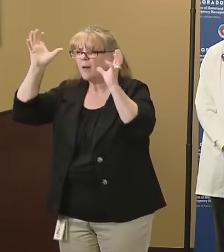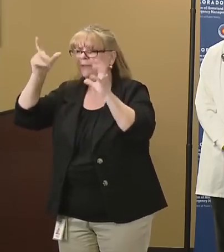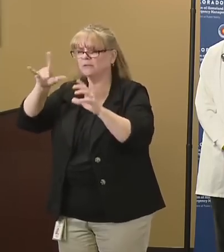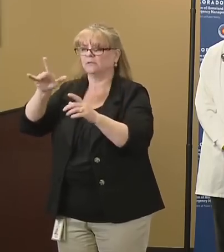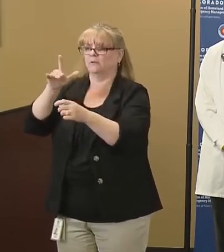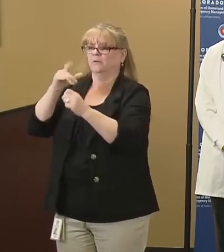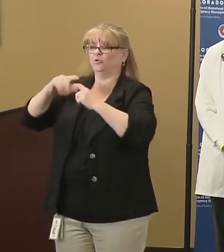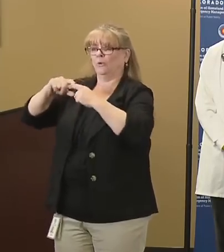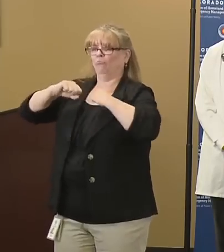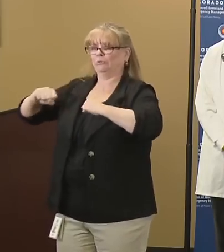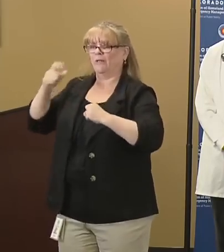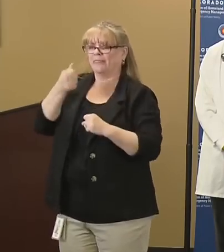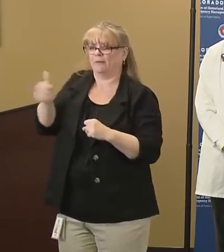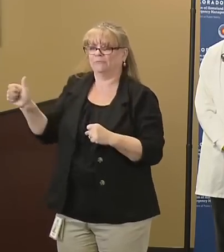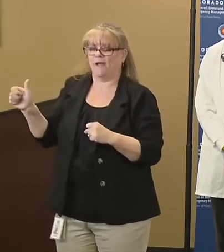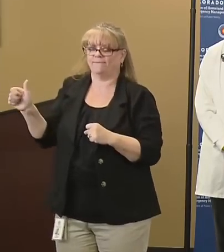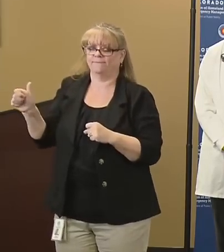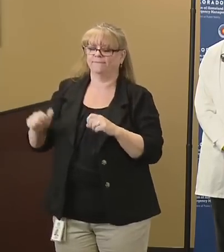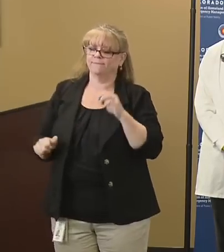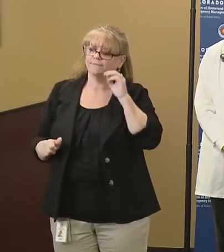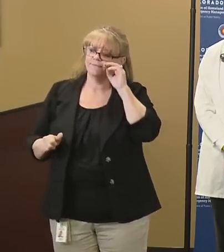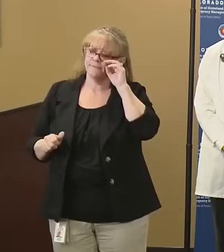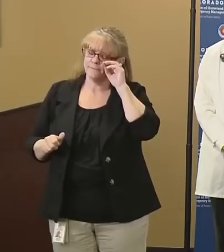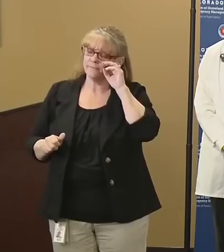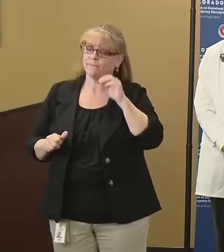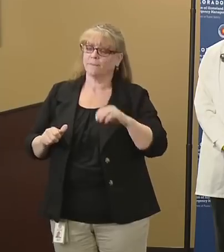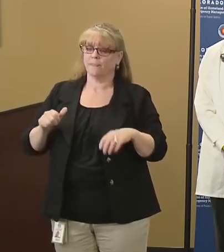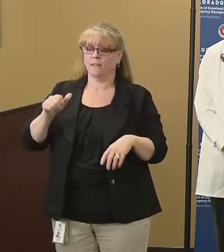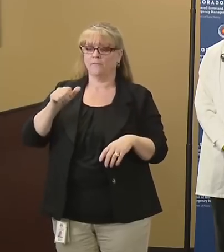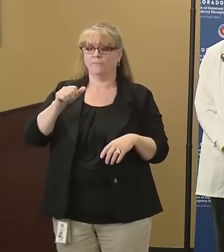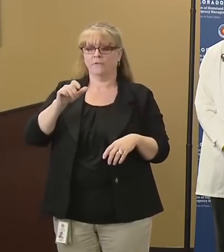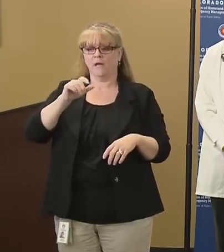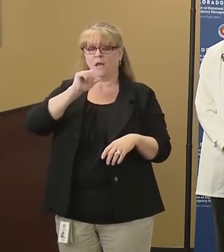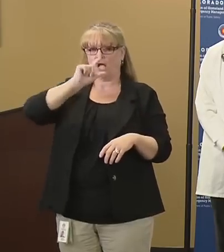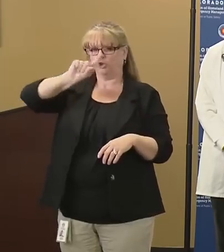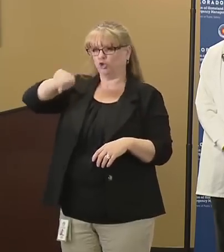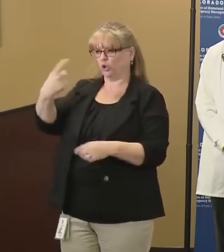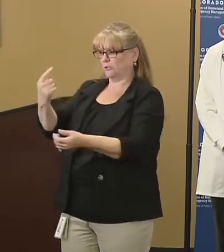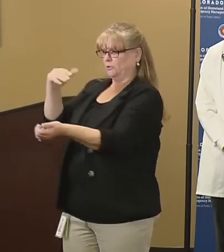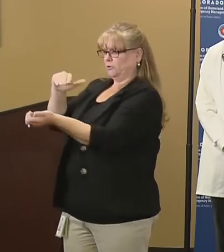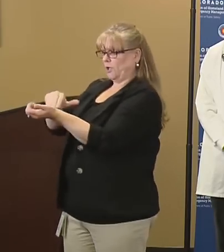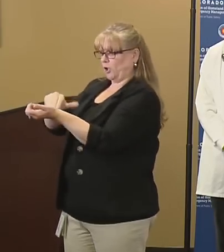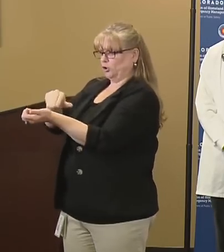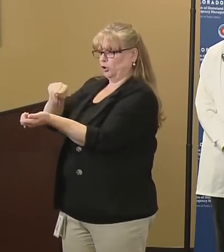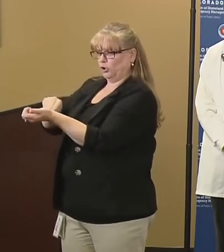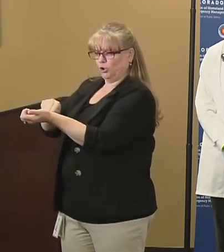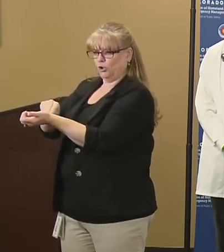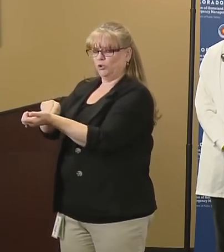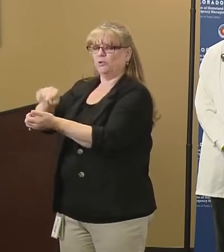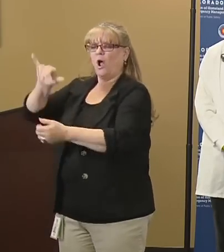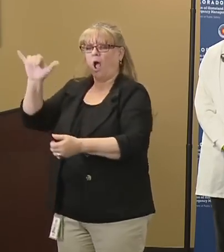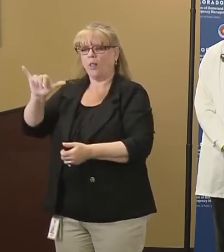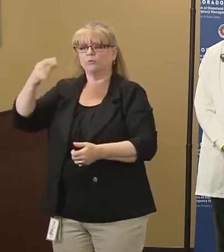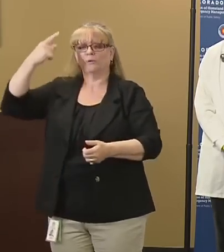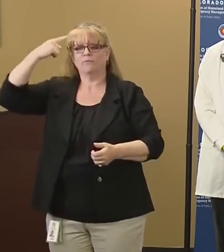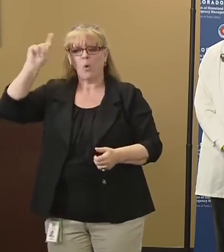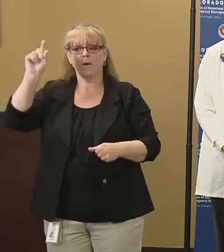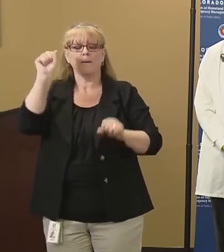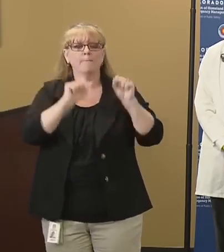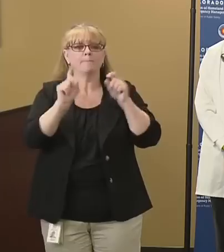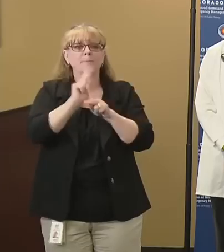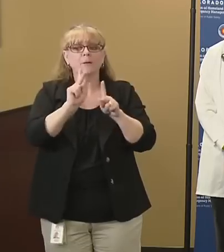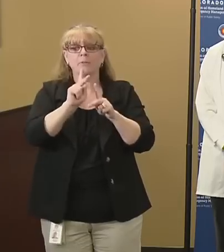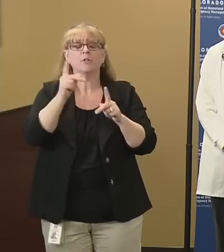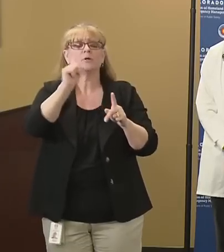besides those that are just strictly needed in the clinical capacity, which are obviously the first priority. You also see the deficits with regard to face shields,